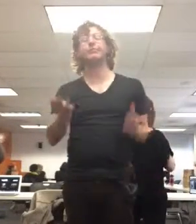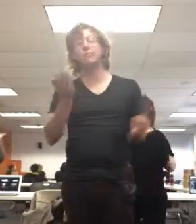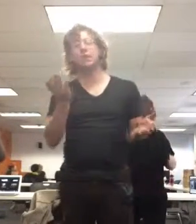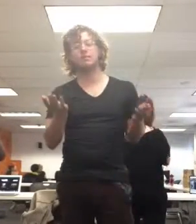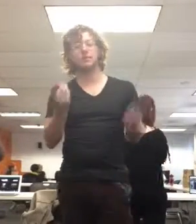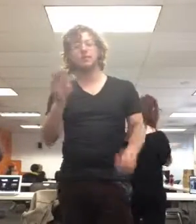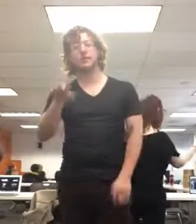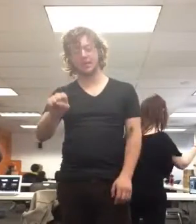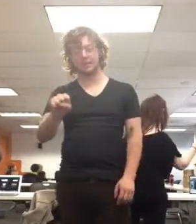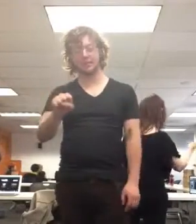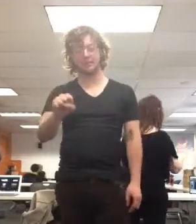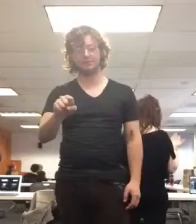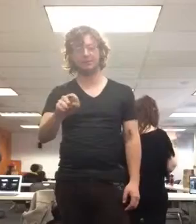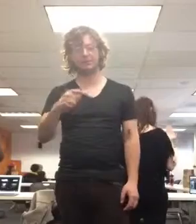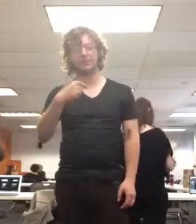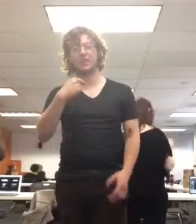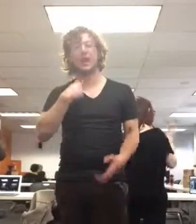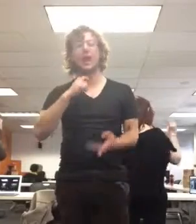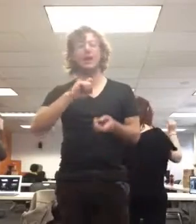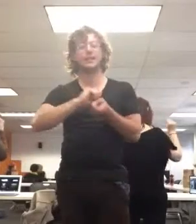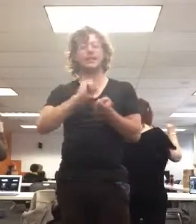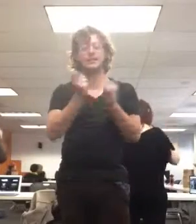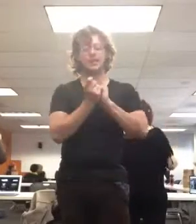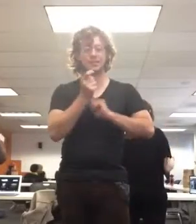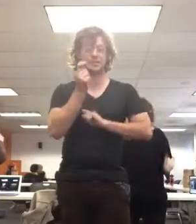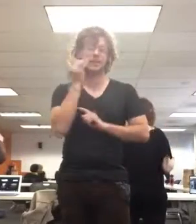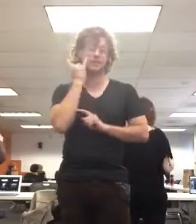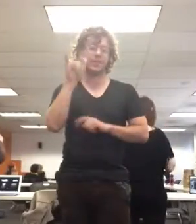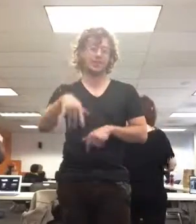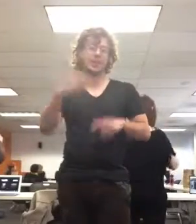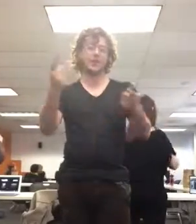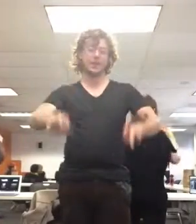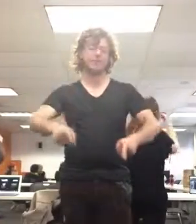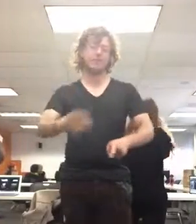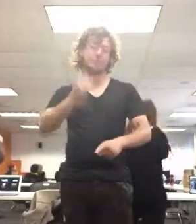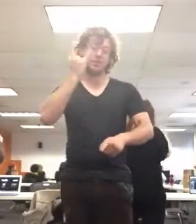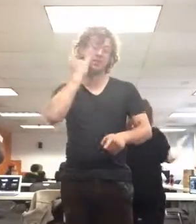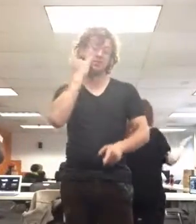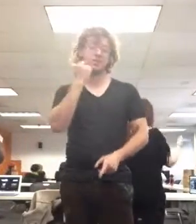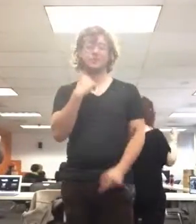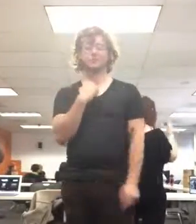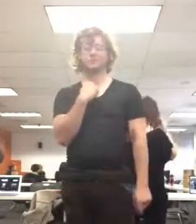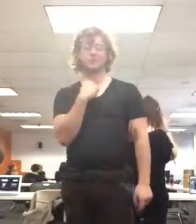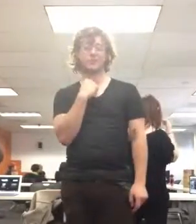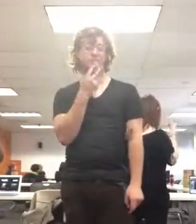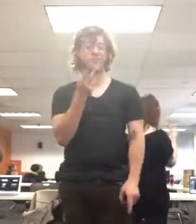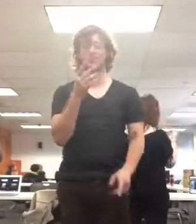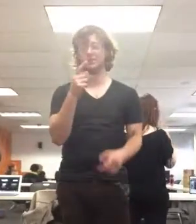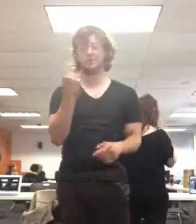yes, you might say something and let everybody know. But if you just mispronounce something, just fix it and go